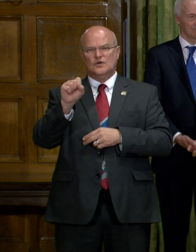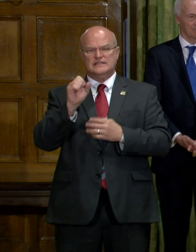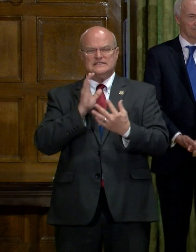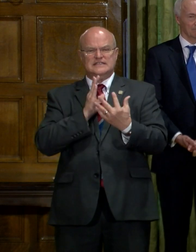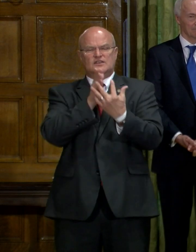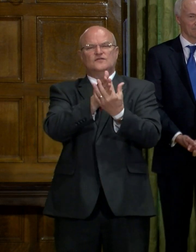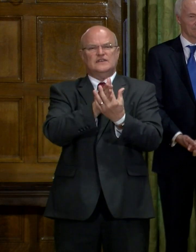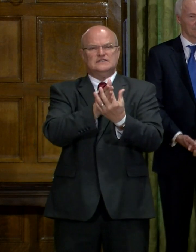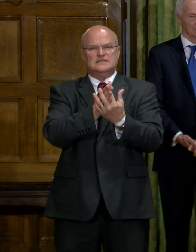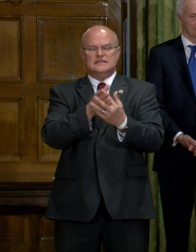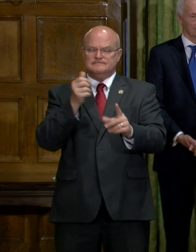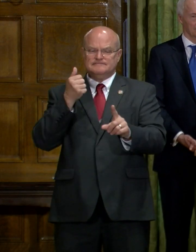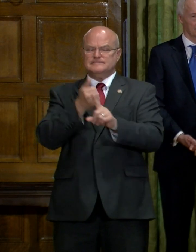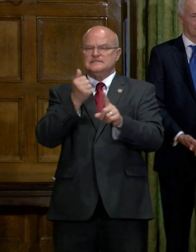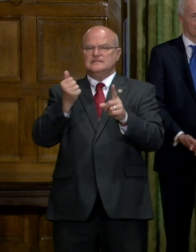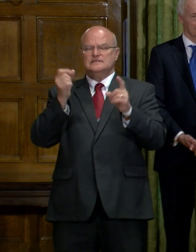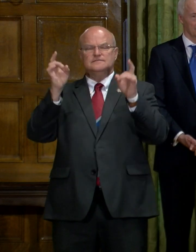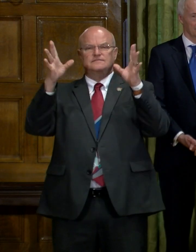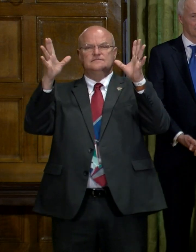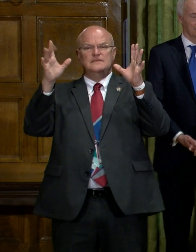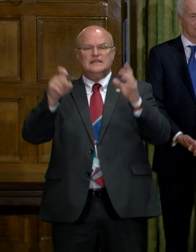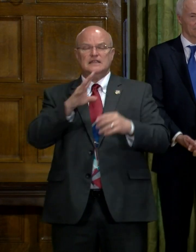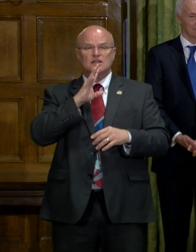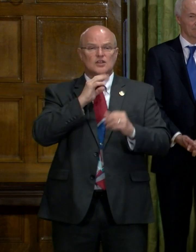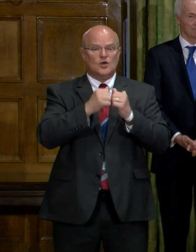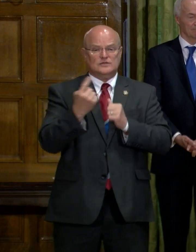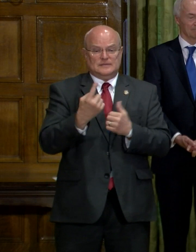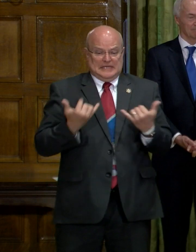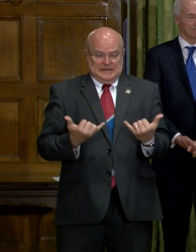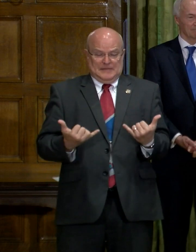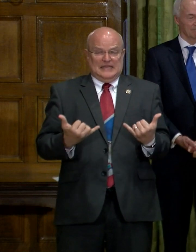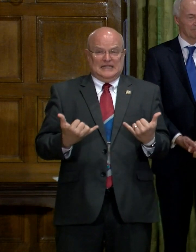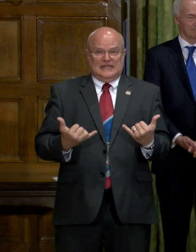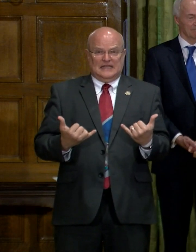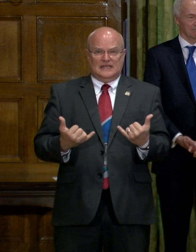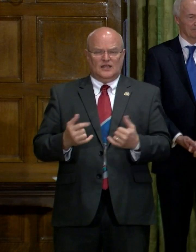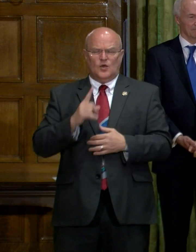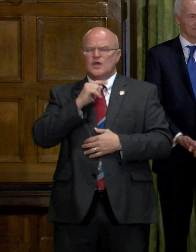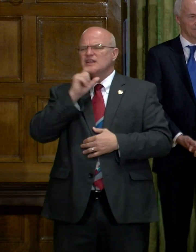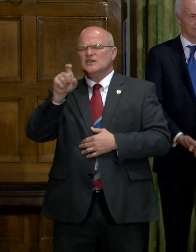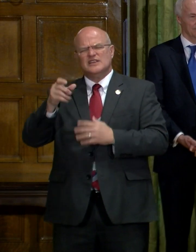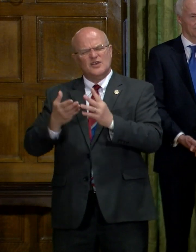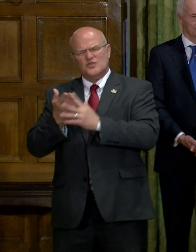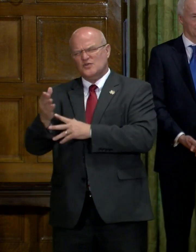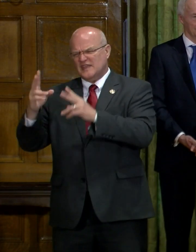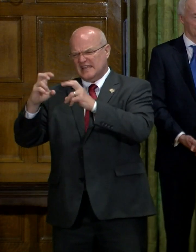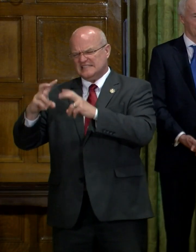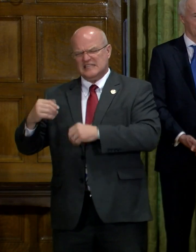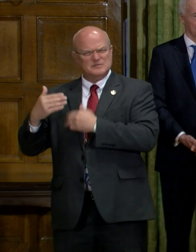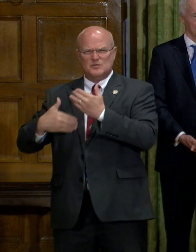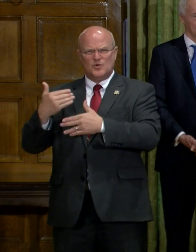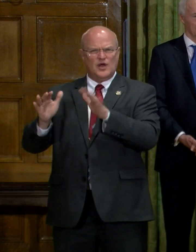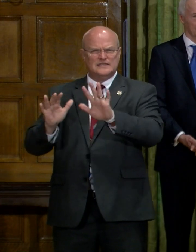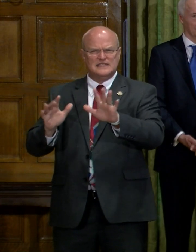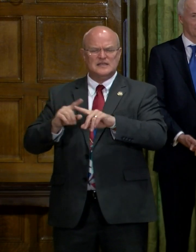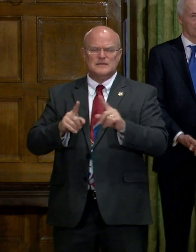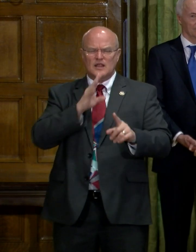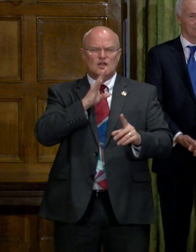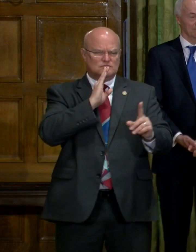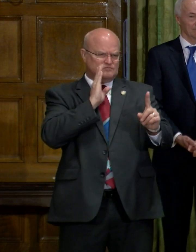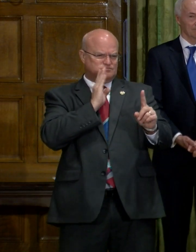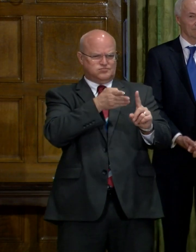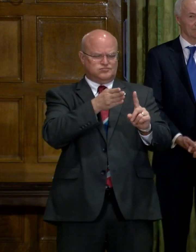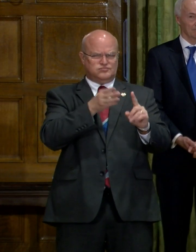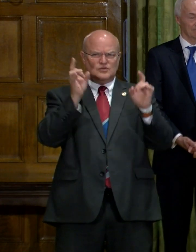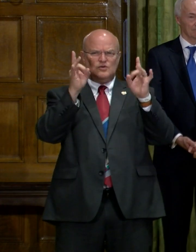and that's if you suddenly have a crisis and you need to speak with somebody immediately and you don't really need to go through that assessment process, and you can speak to somebody